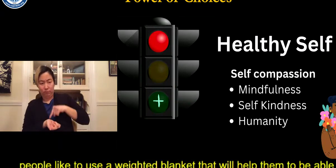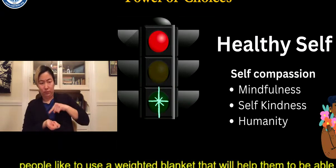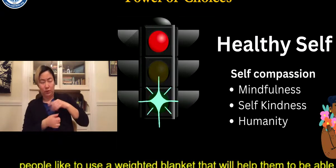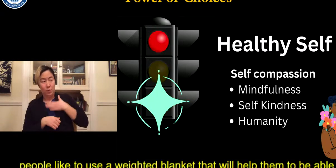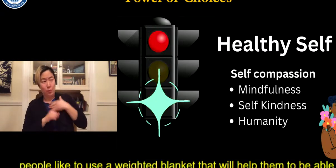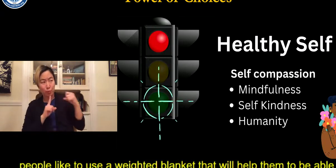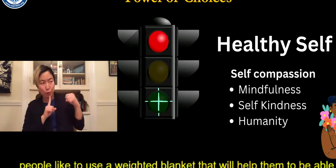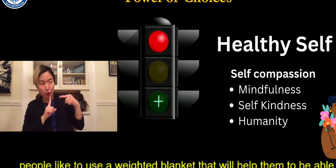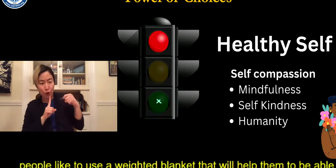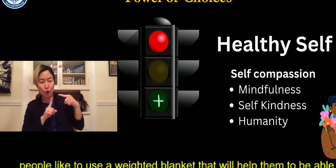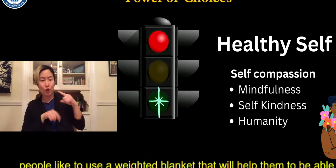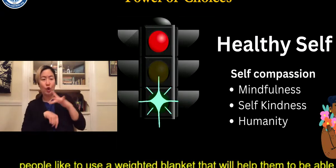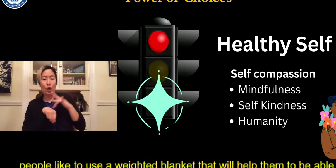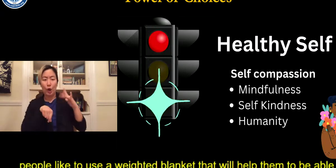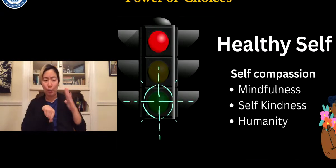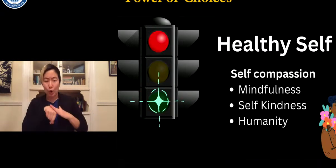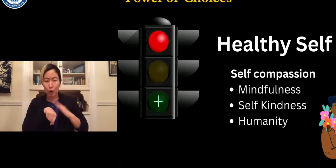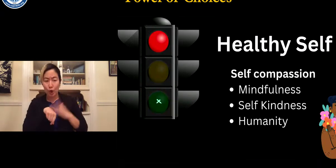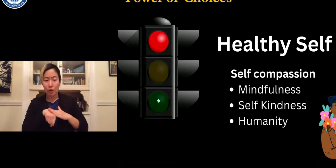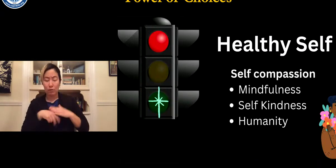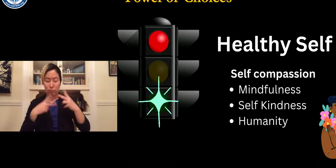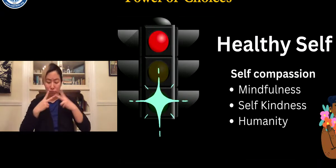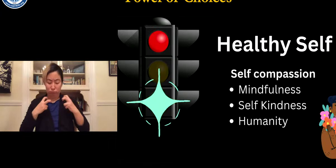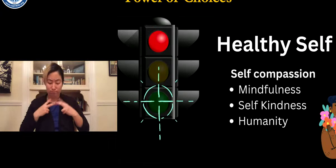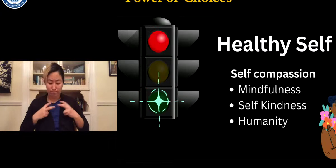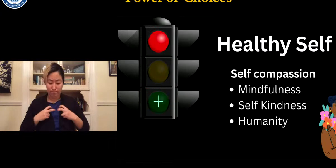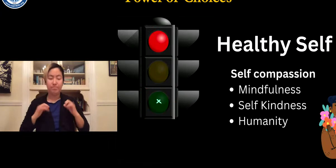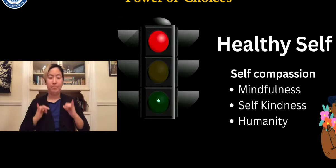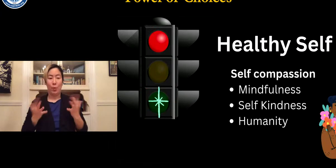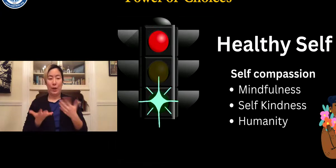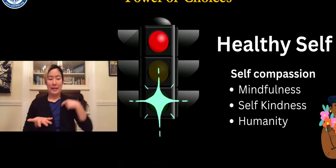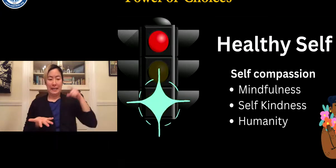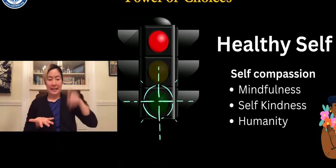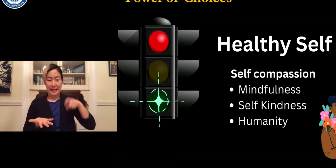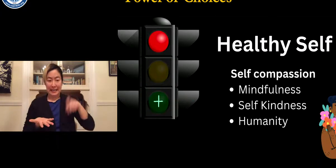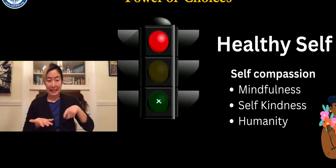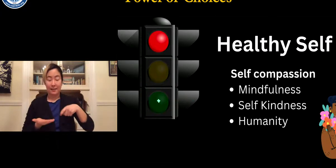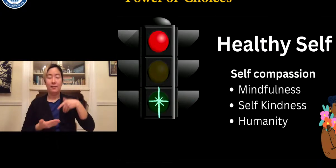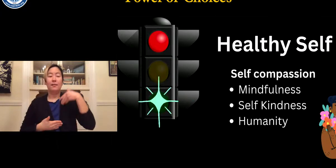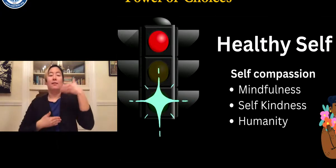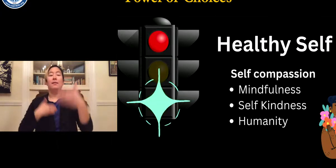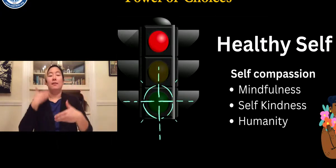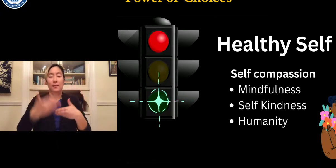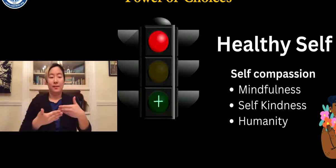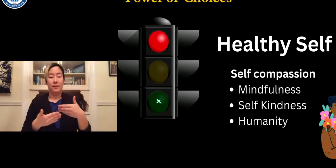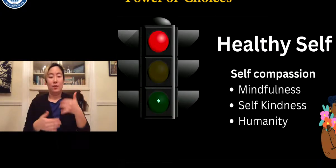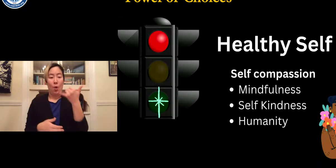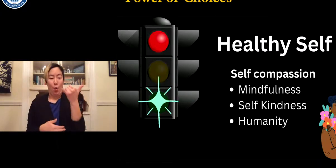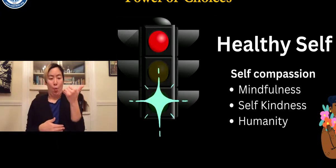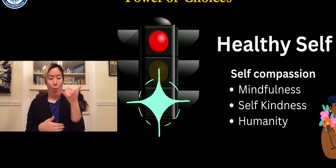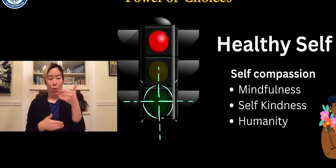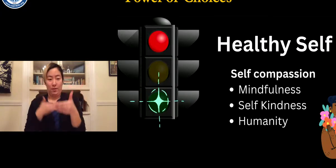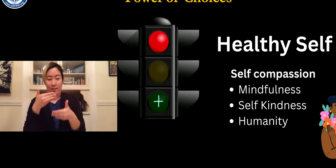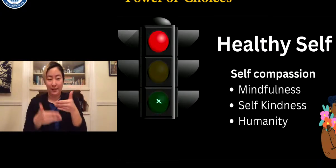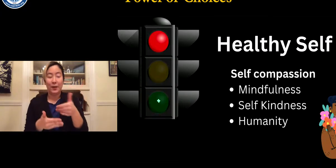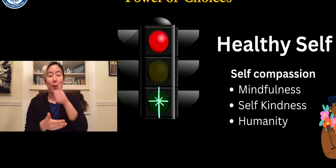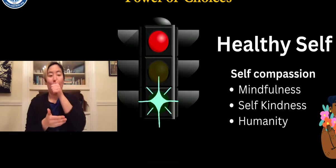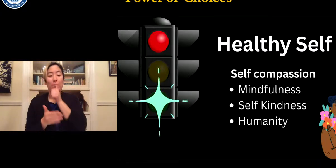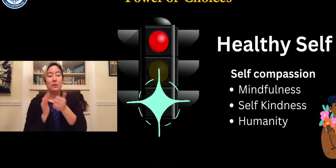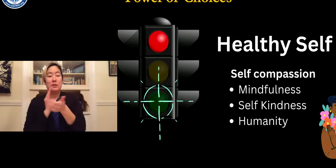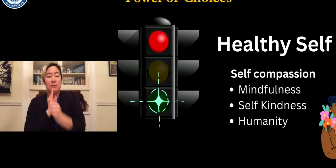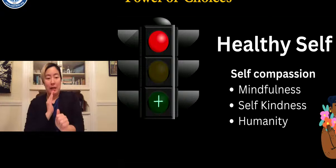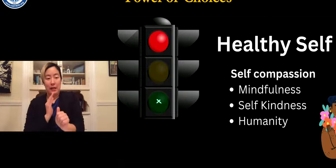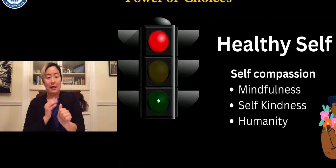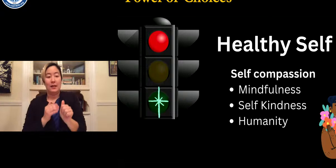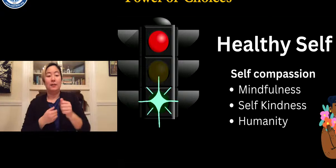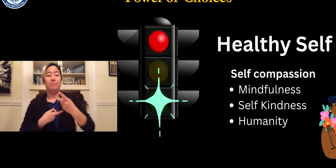Okay, remember, we had the red light first, which indicated stop, check in. What are the warning signs? Is an early trigger happening